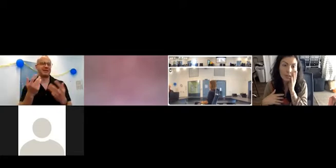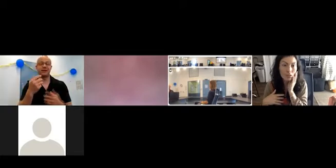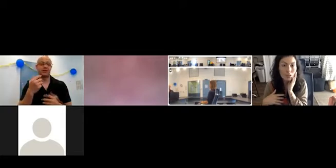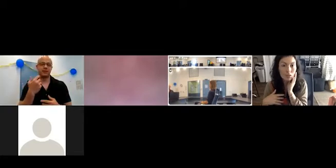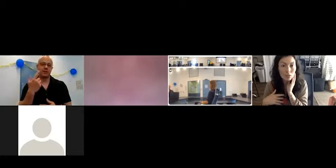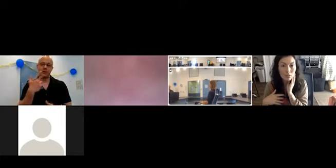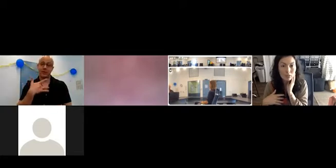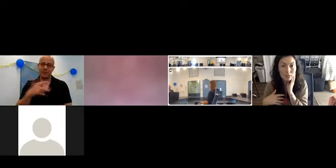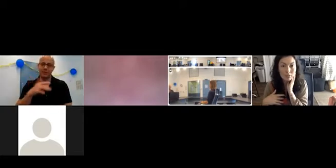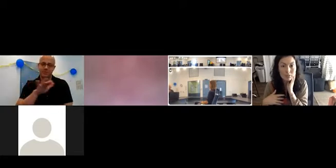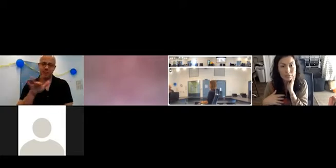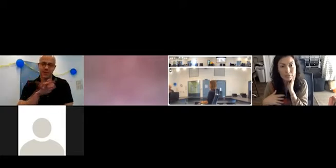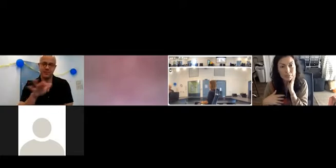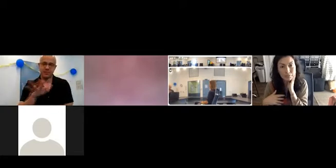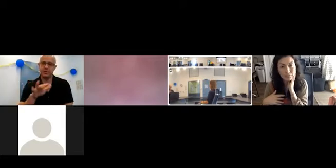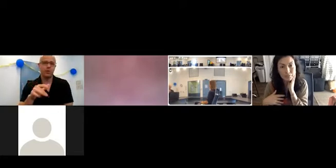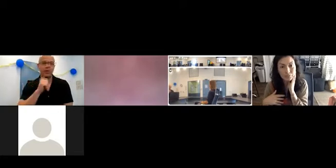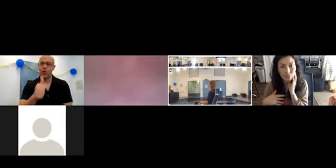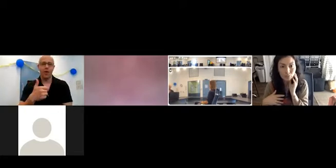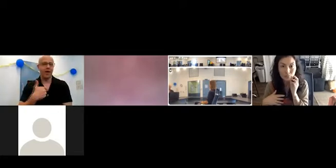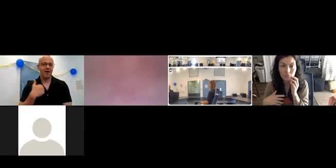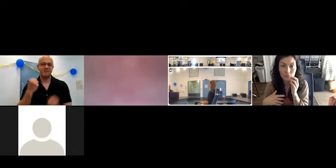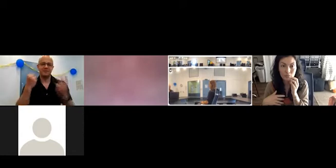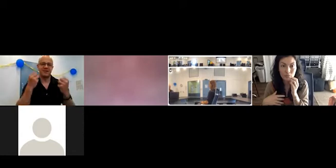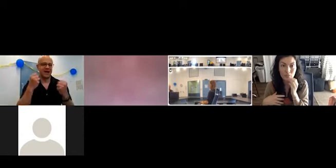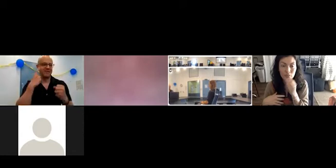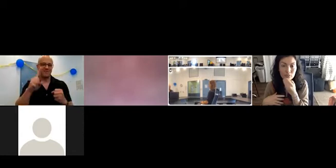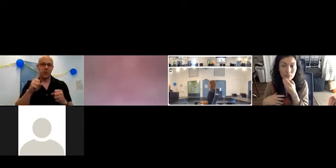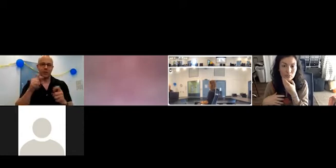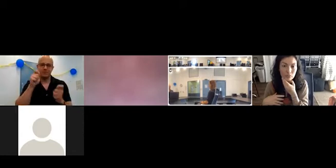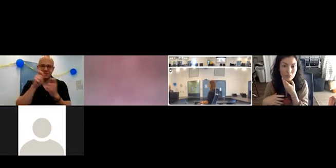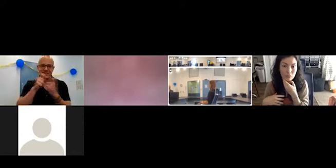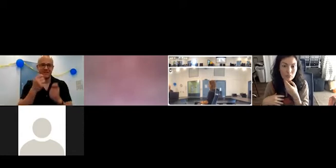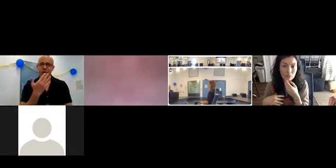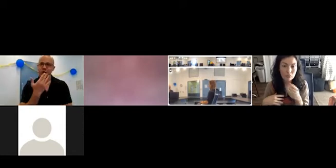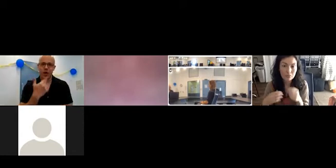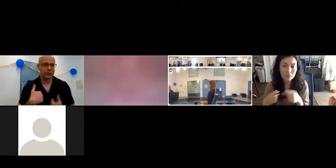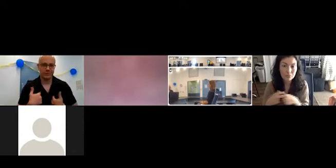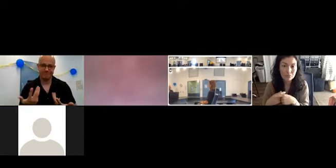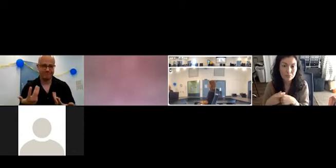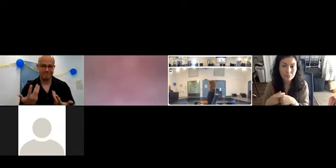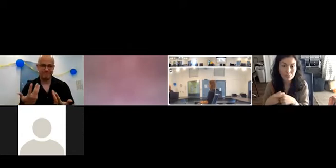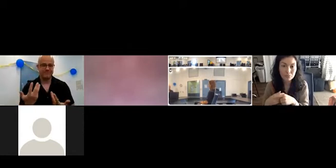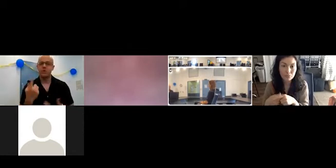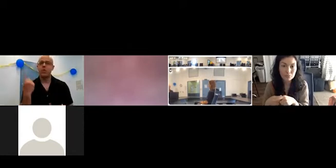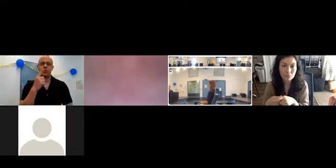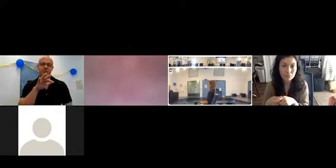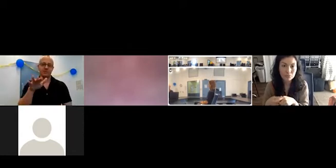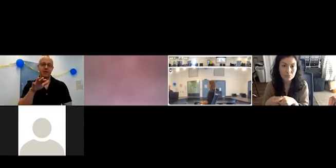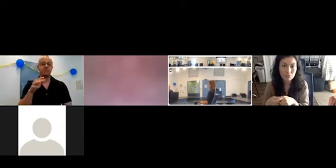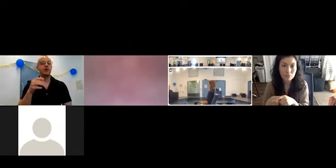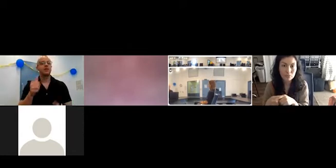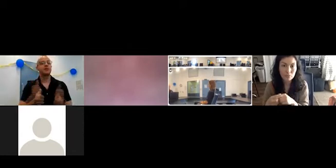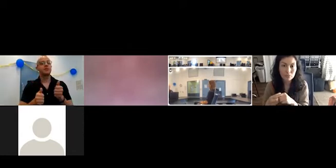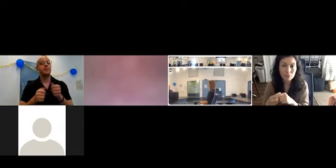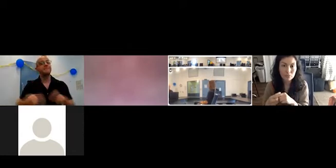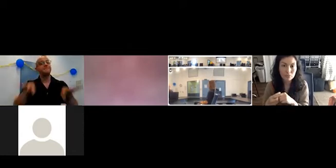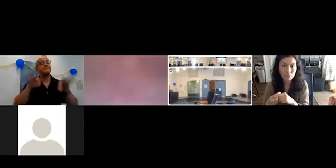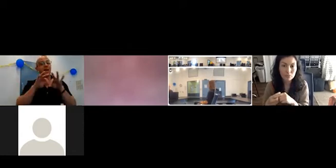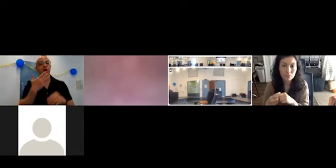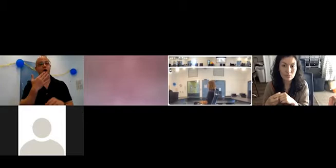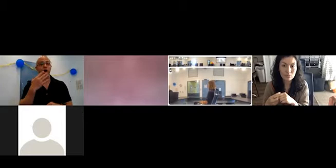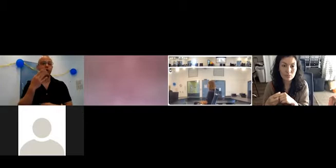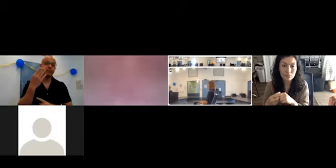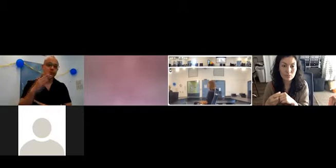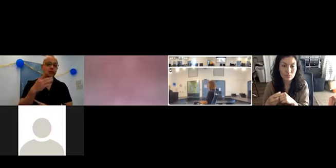know, there's a lot of fancy signs out there or fancy colors that I don't really have a